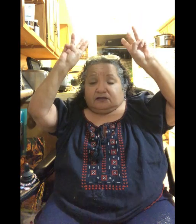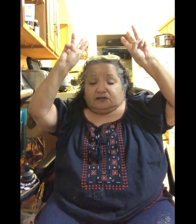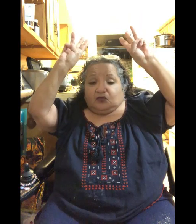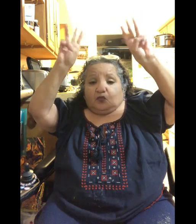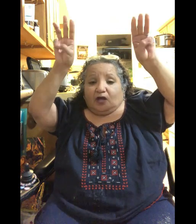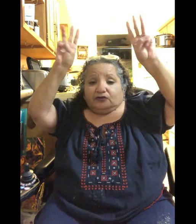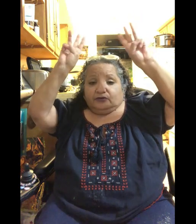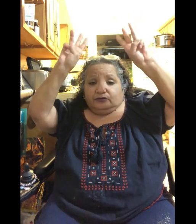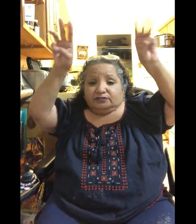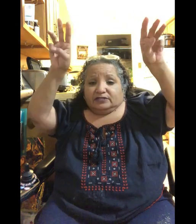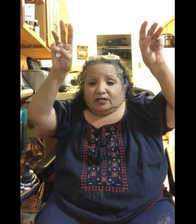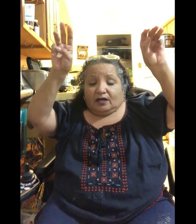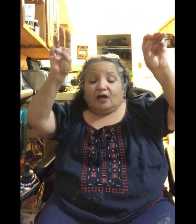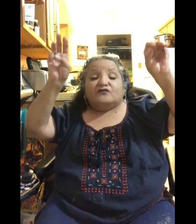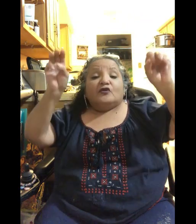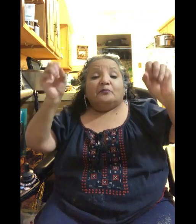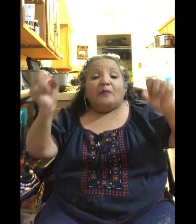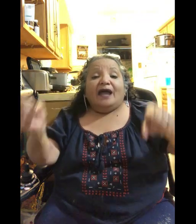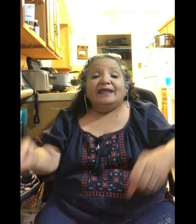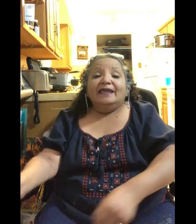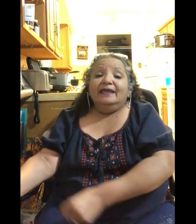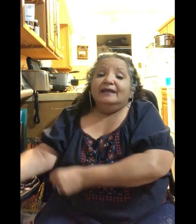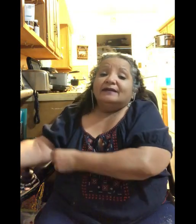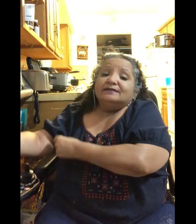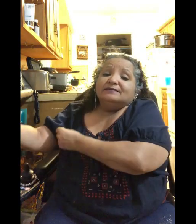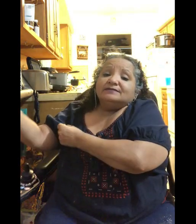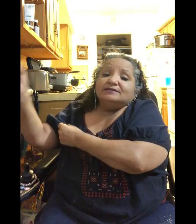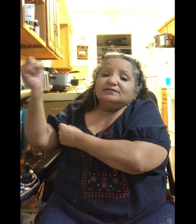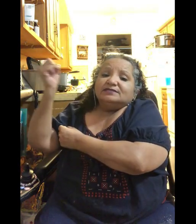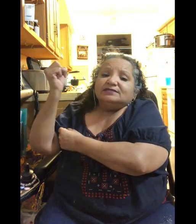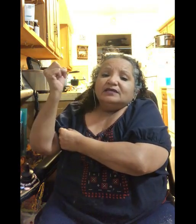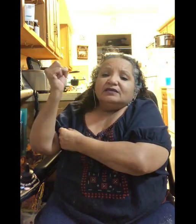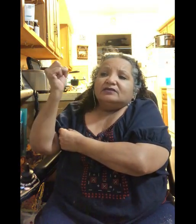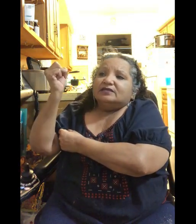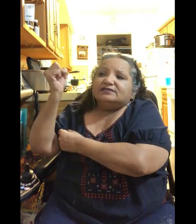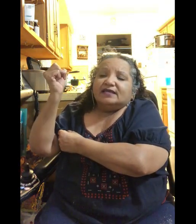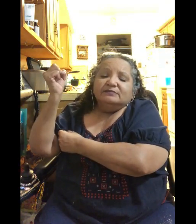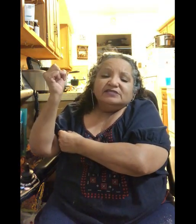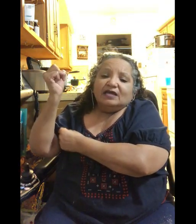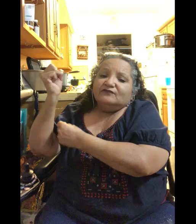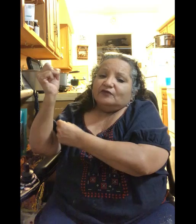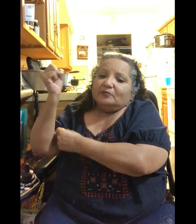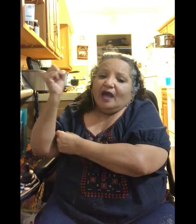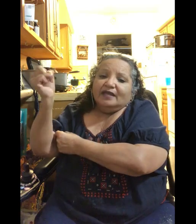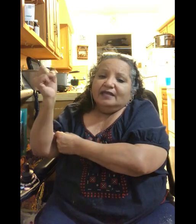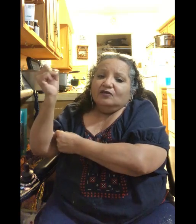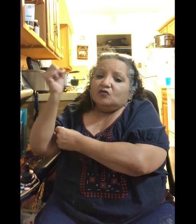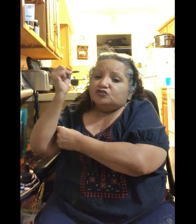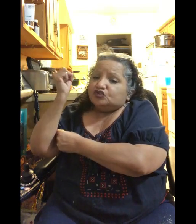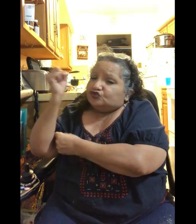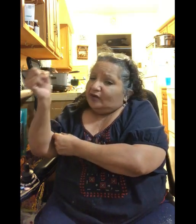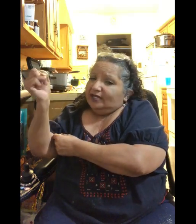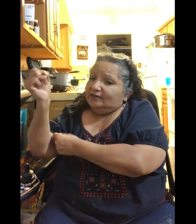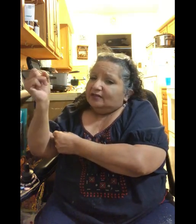The wonders of your mighty. This is the same sign for mighty or strength